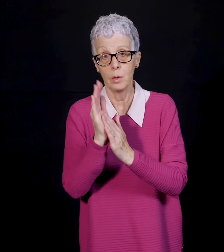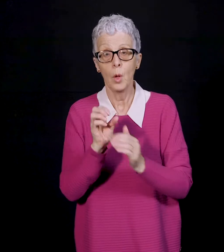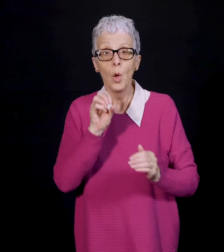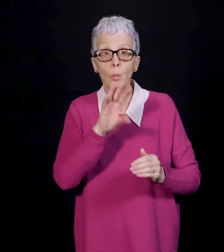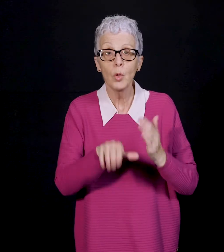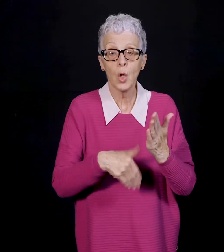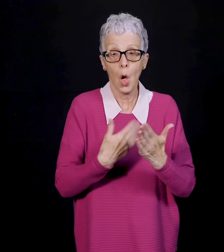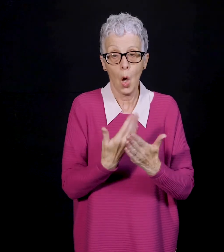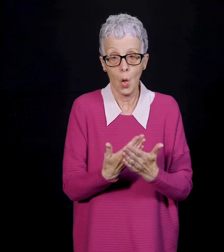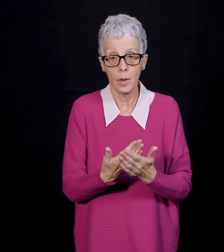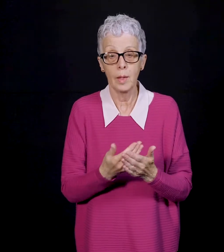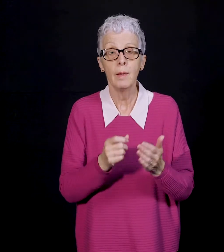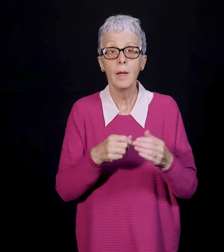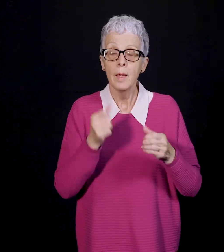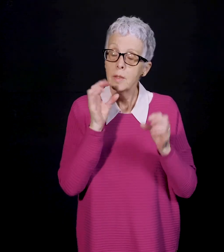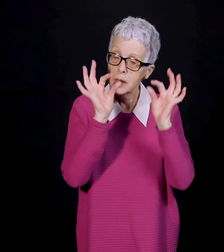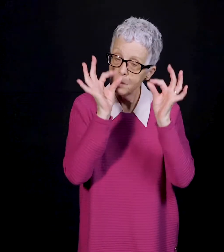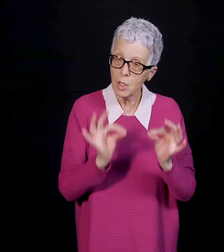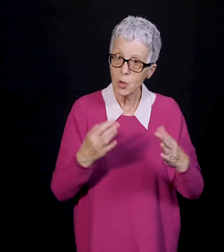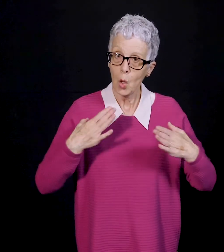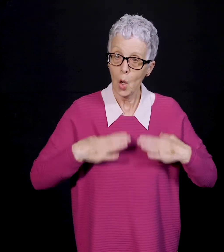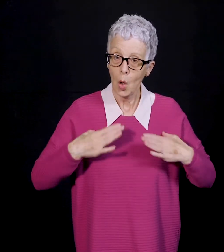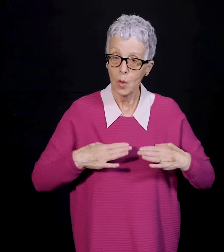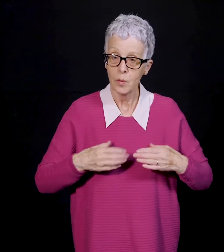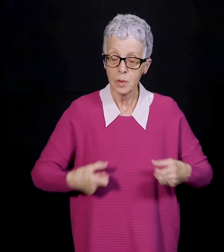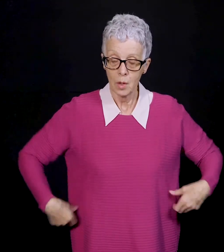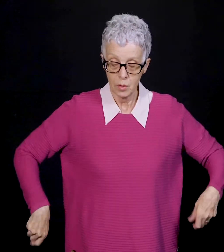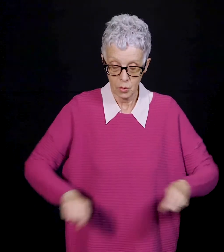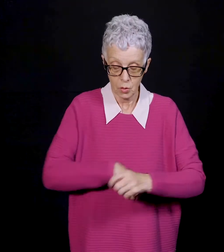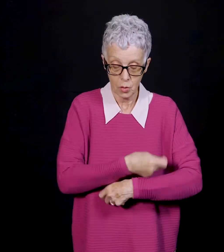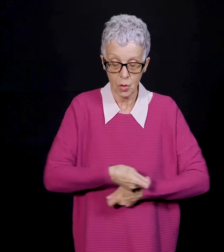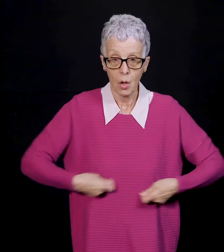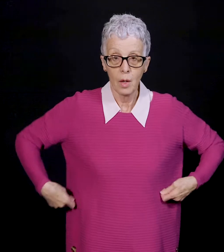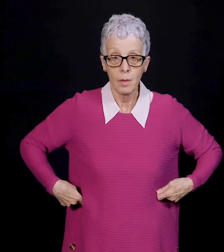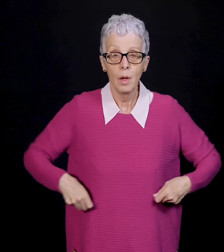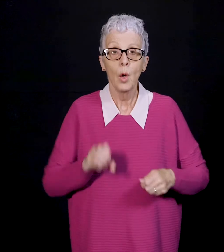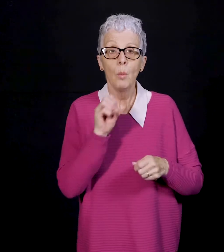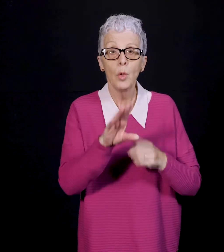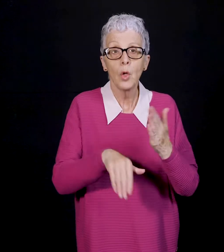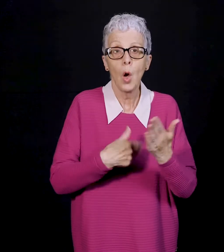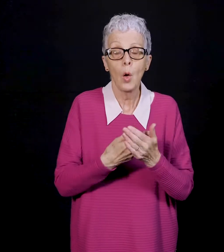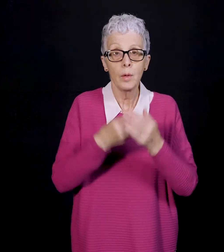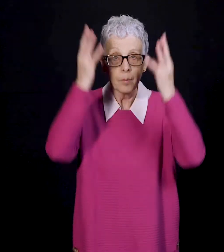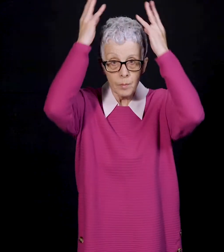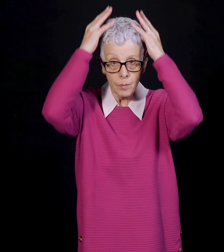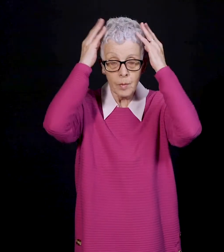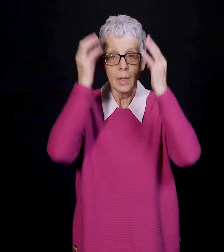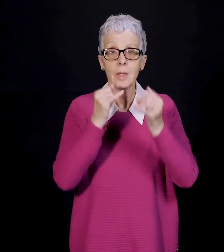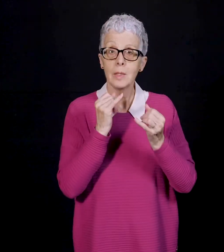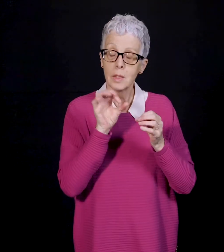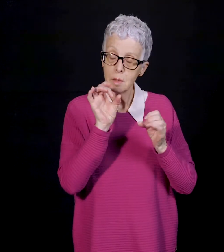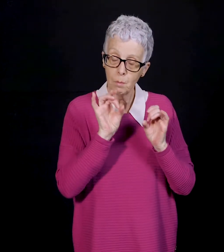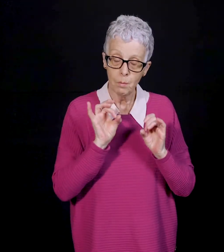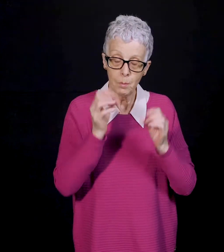tunic with linen undergarments next to his body. He is to tie a linen sash around him and put on a linen turban. These are